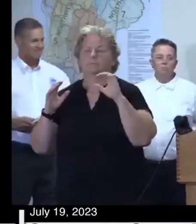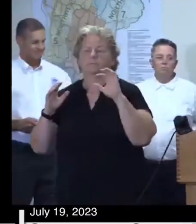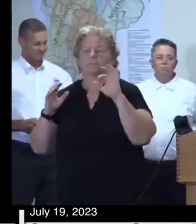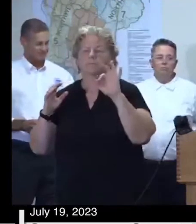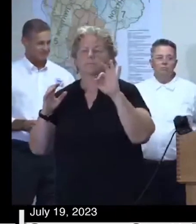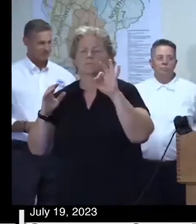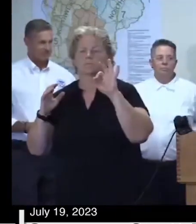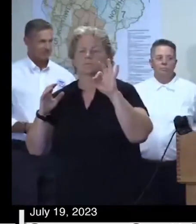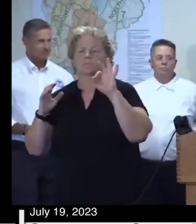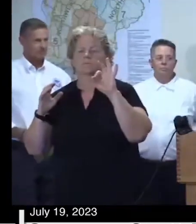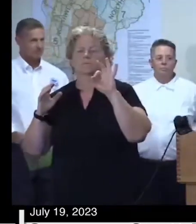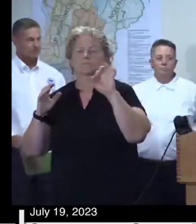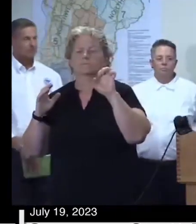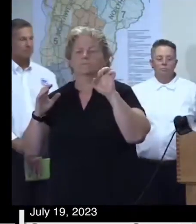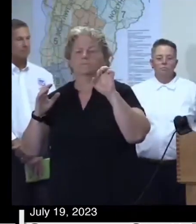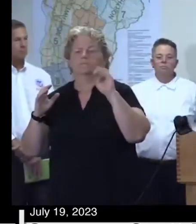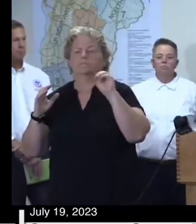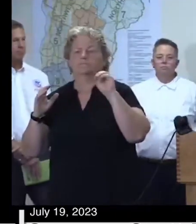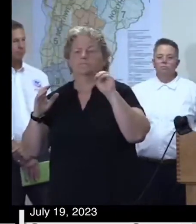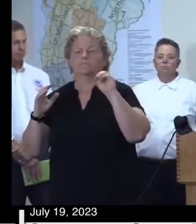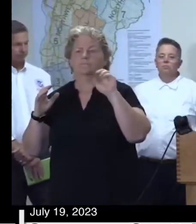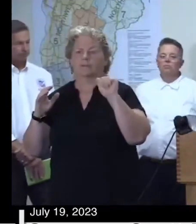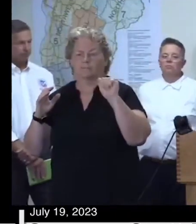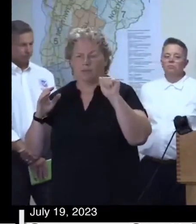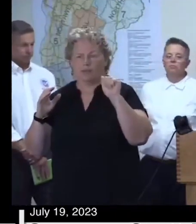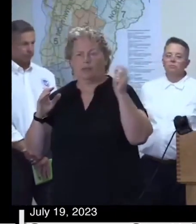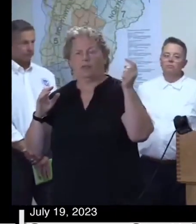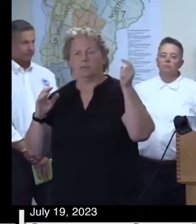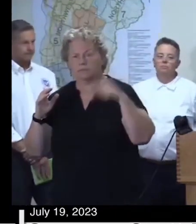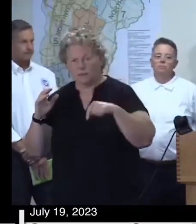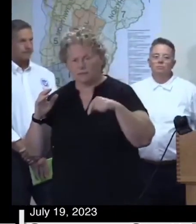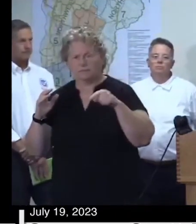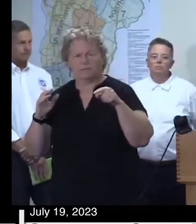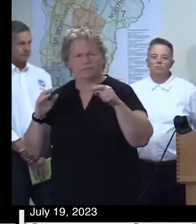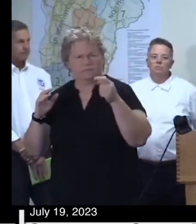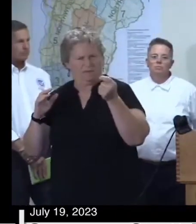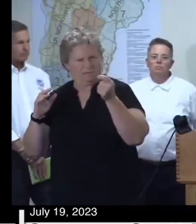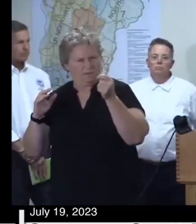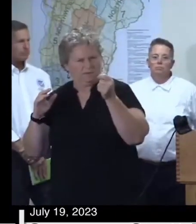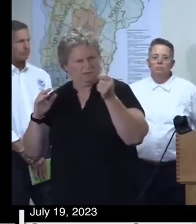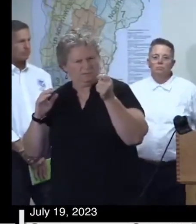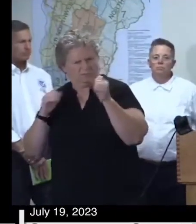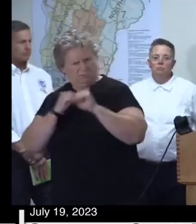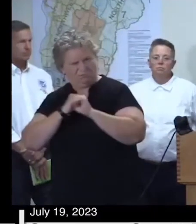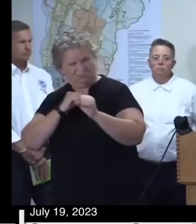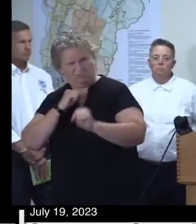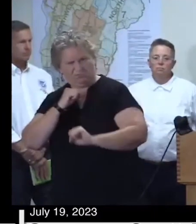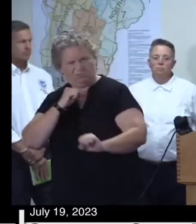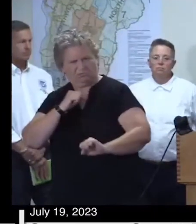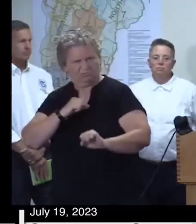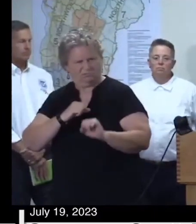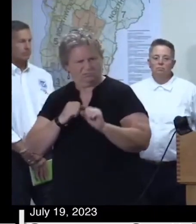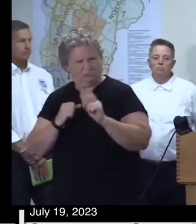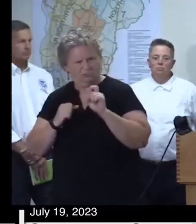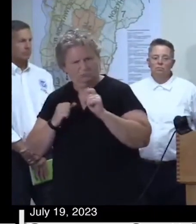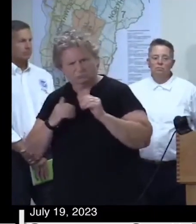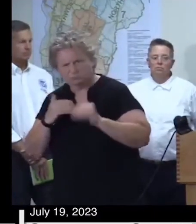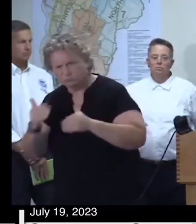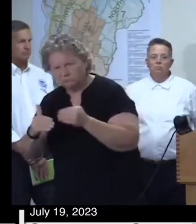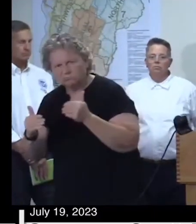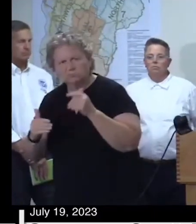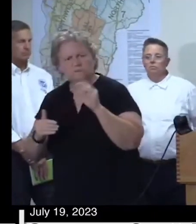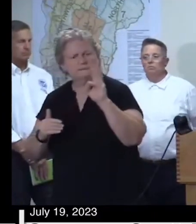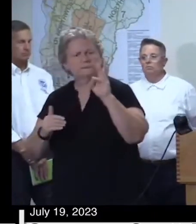There's lots of reports of sections of the state where the entire county damage wasn't that bad, but one particular section of